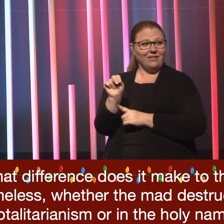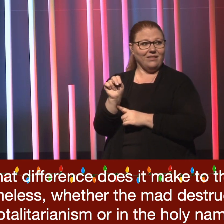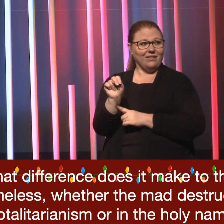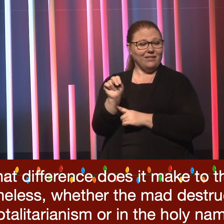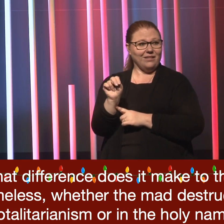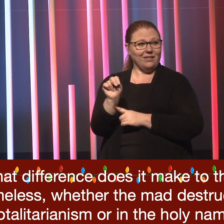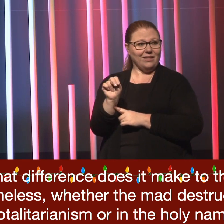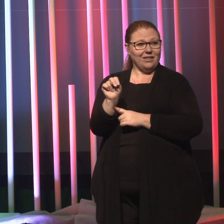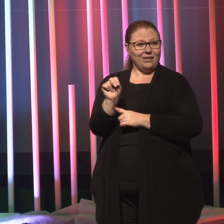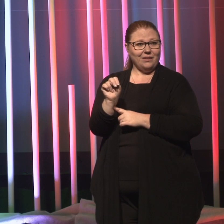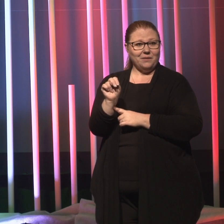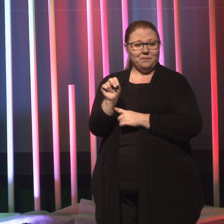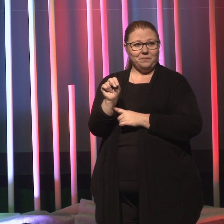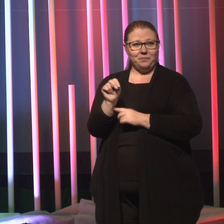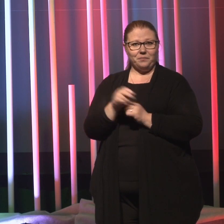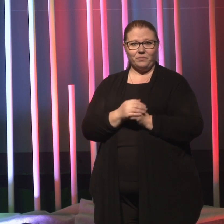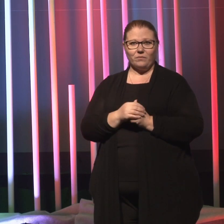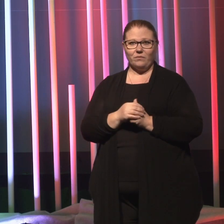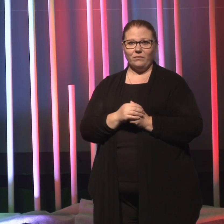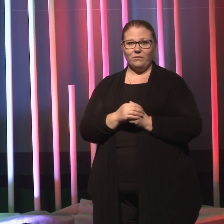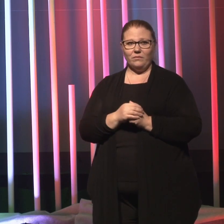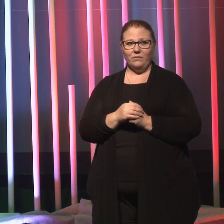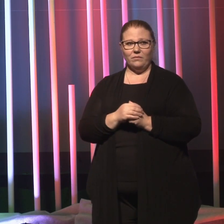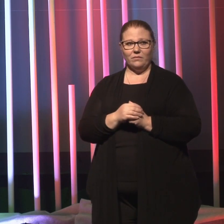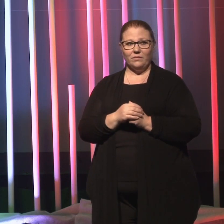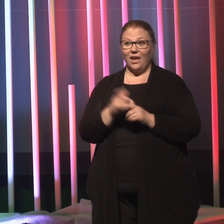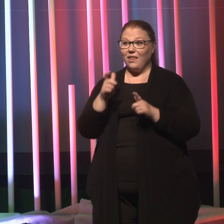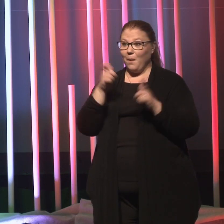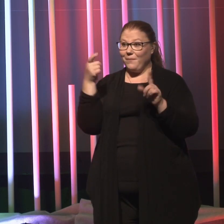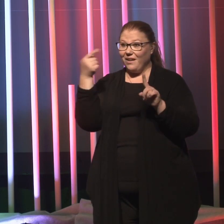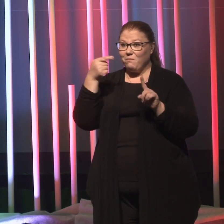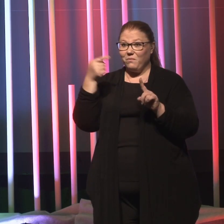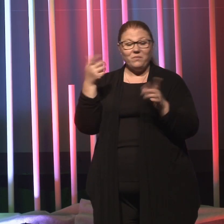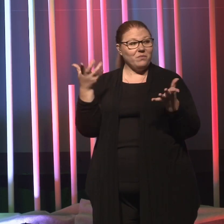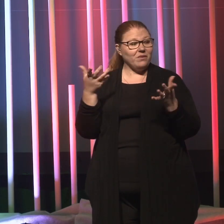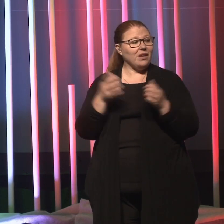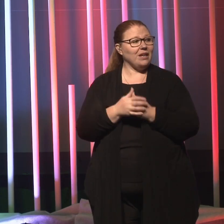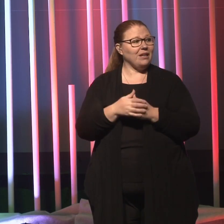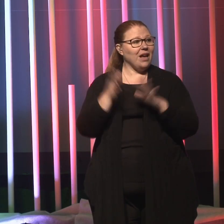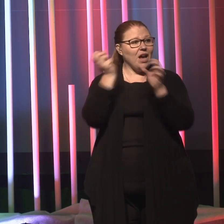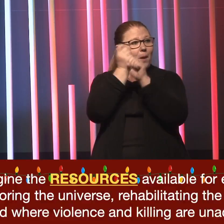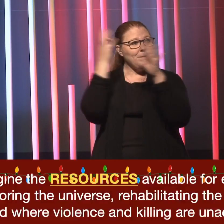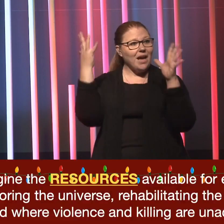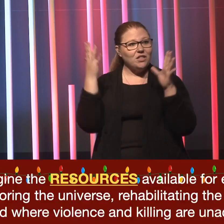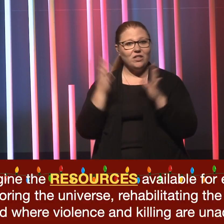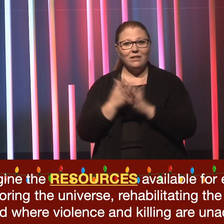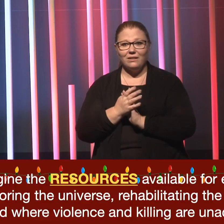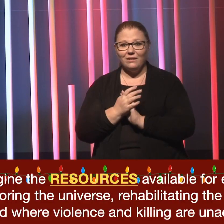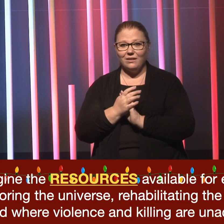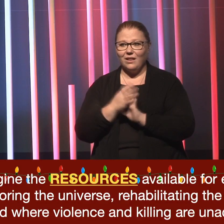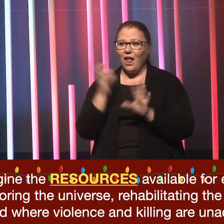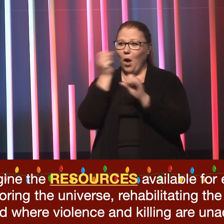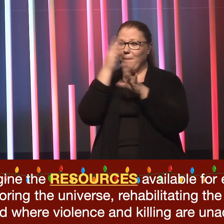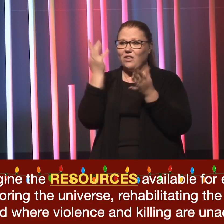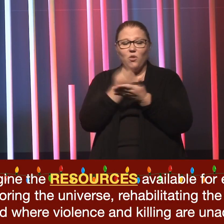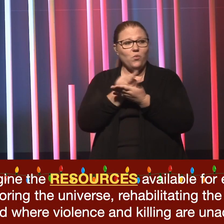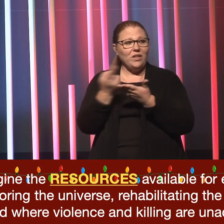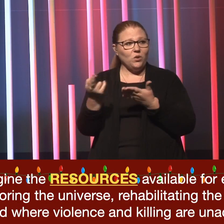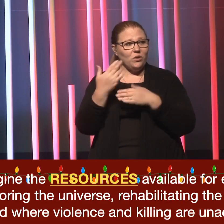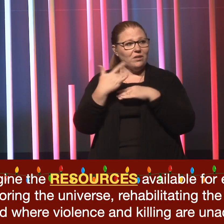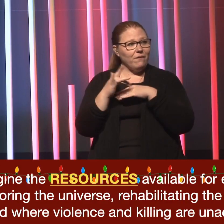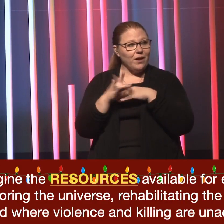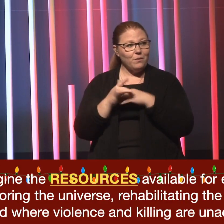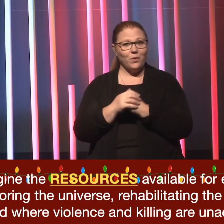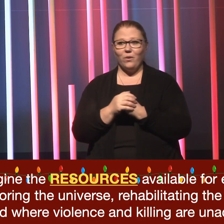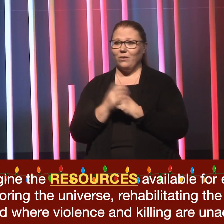We can start to be the leaven. And here's the big thing. Imagine the resources that are